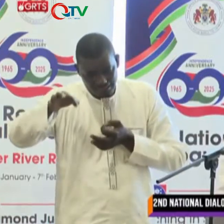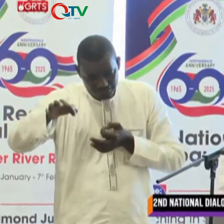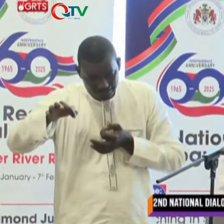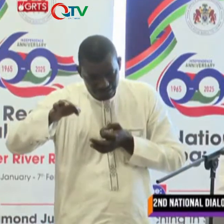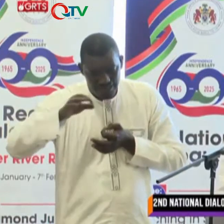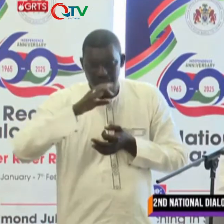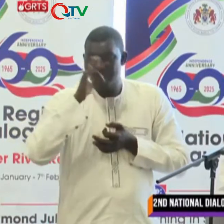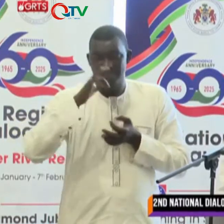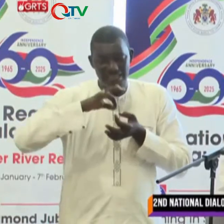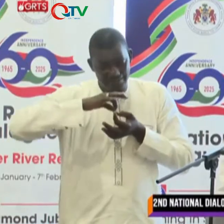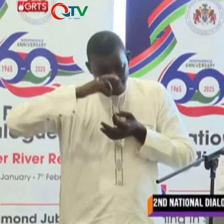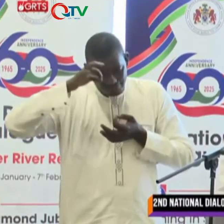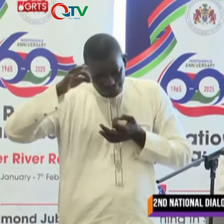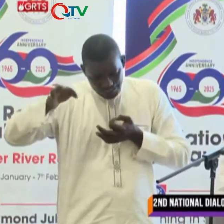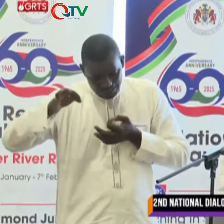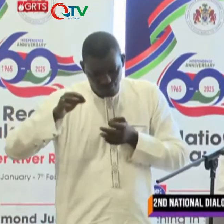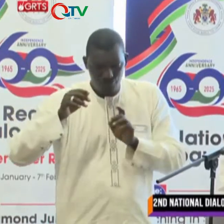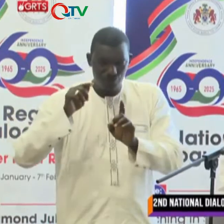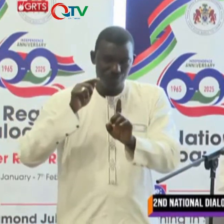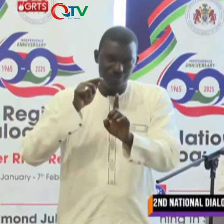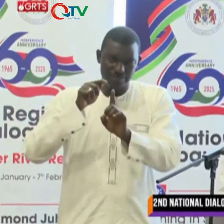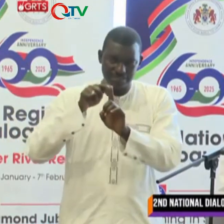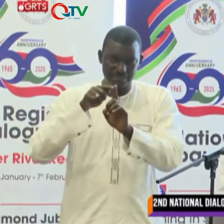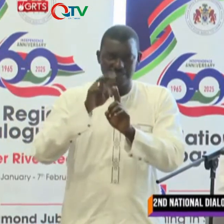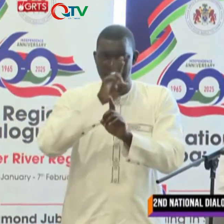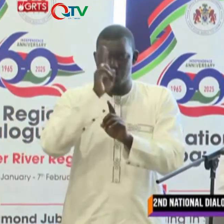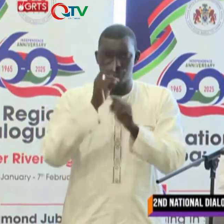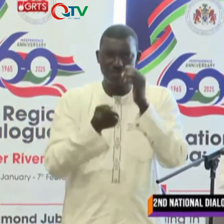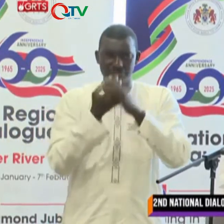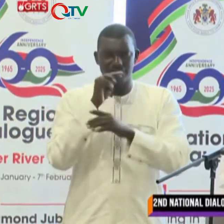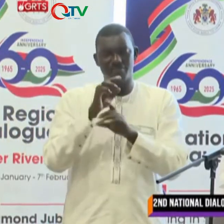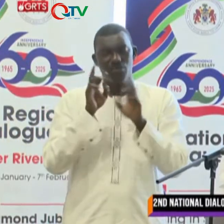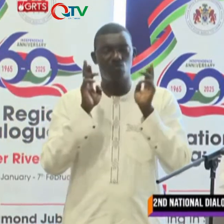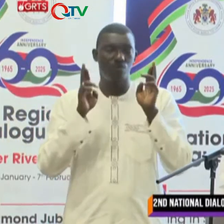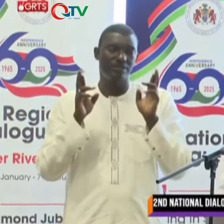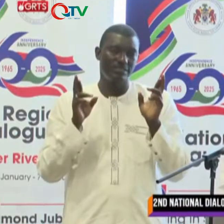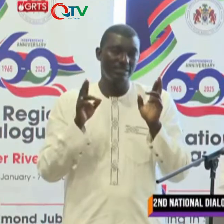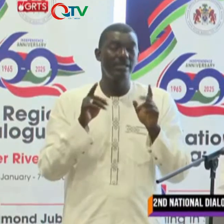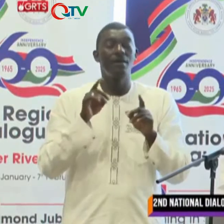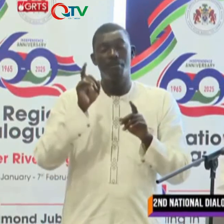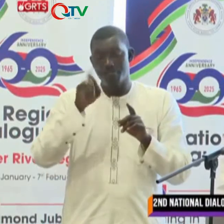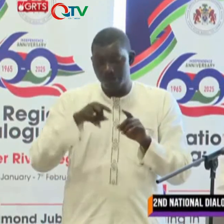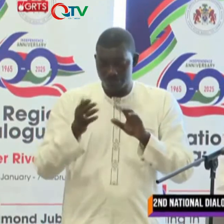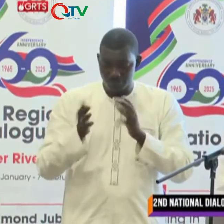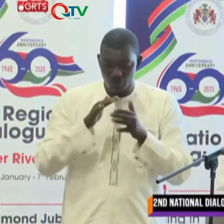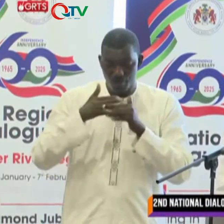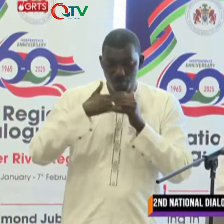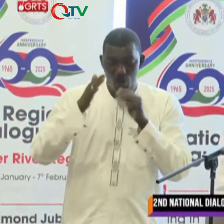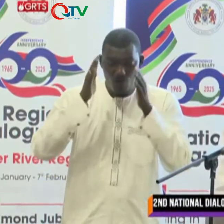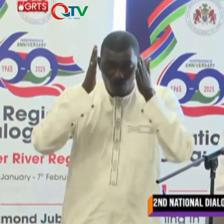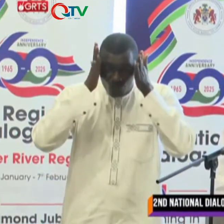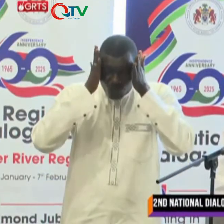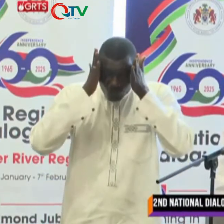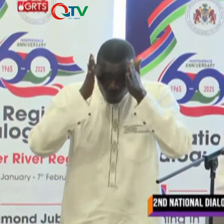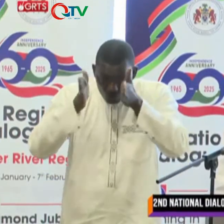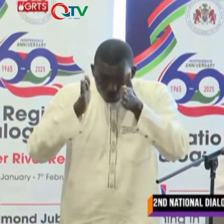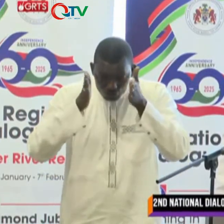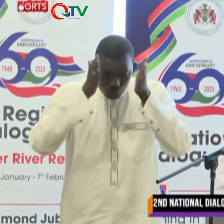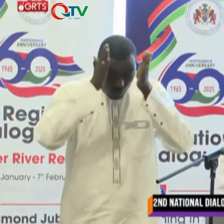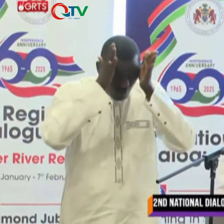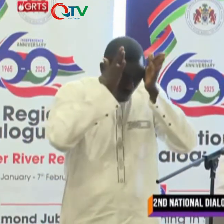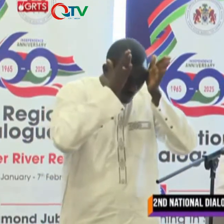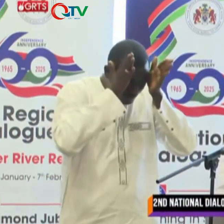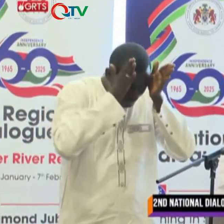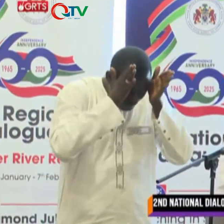very far towards the target of our national development aspirations. They should become more focused and submerge themselves